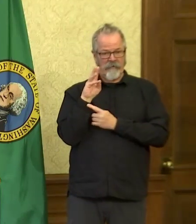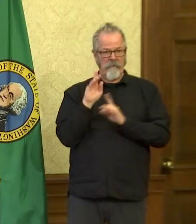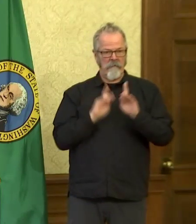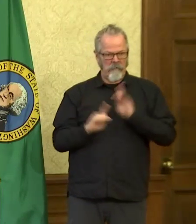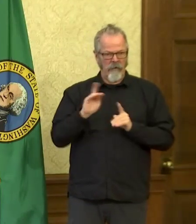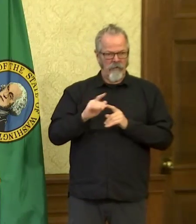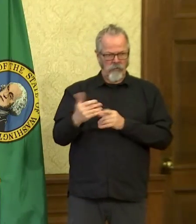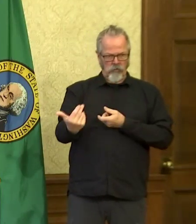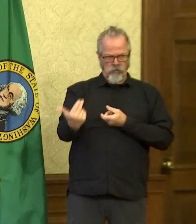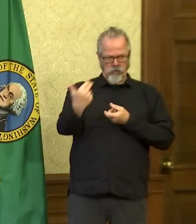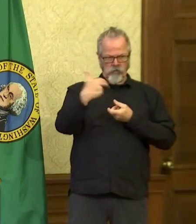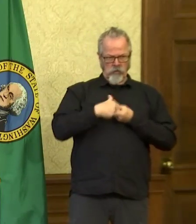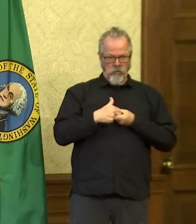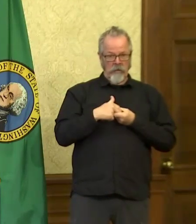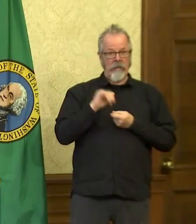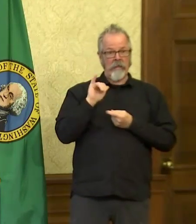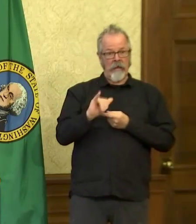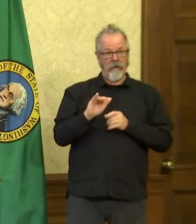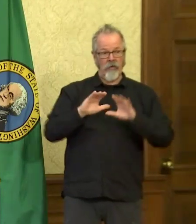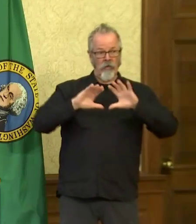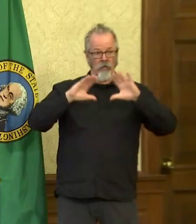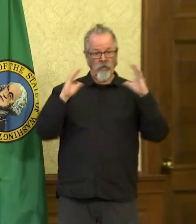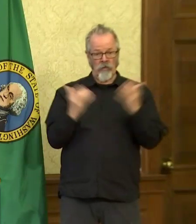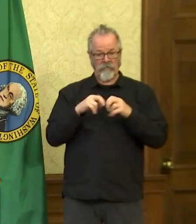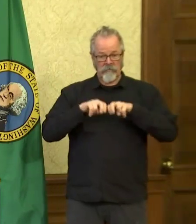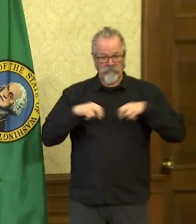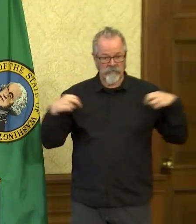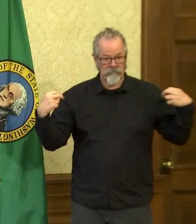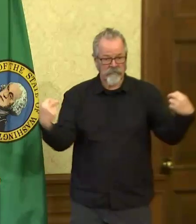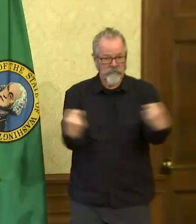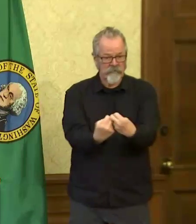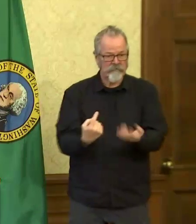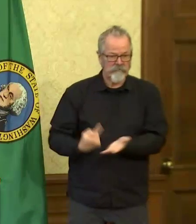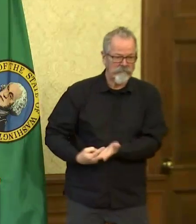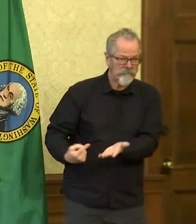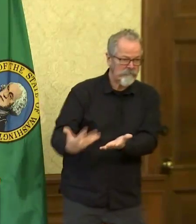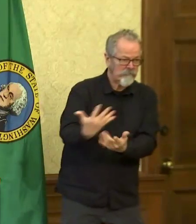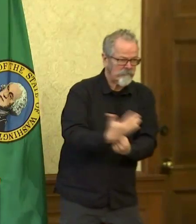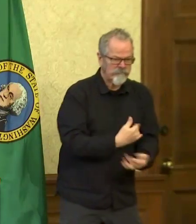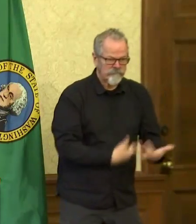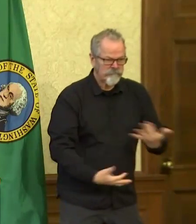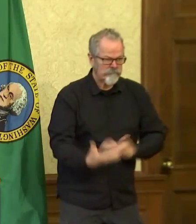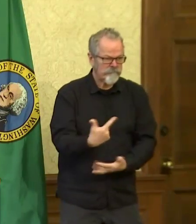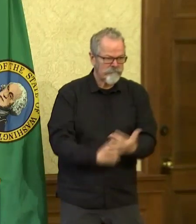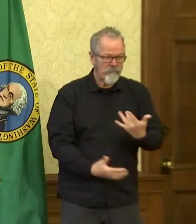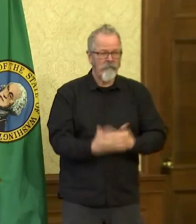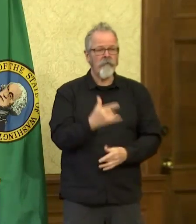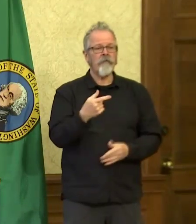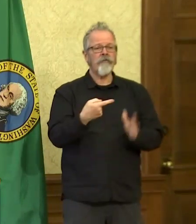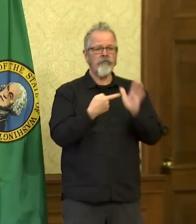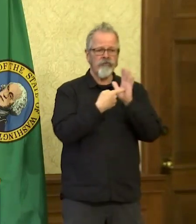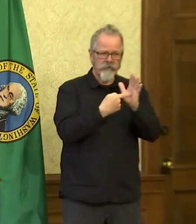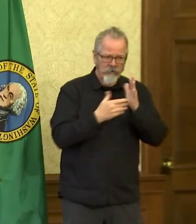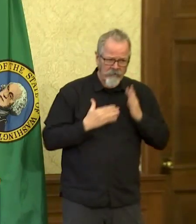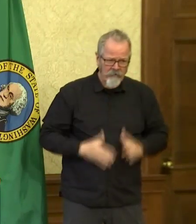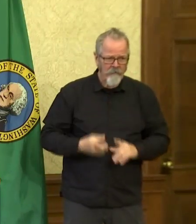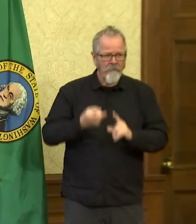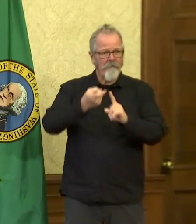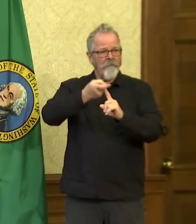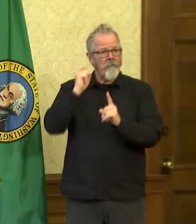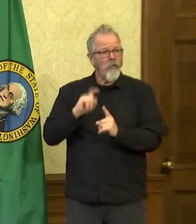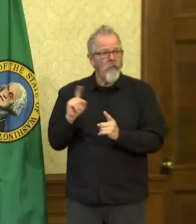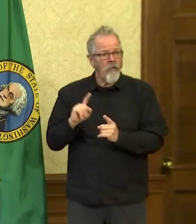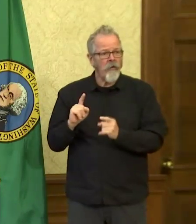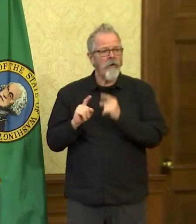Washington. Mark Riker, Executive Secretary of the Washington State Building and Construction's Trade Council.